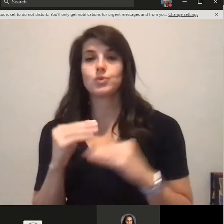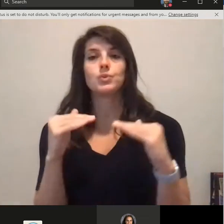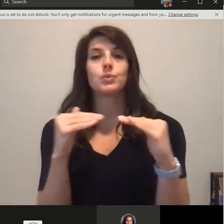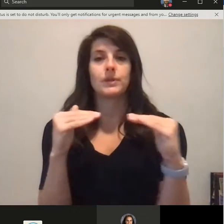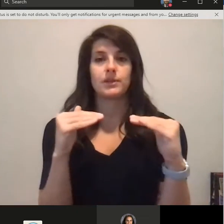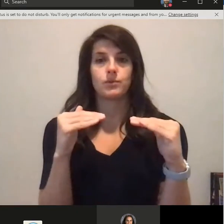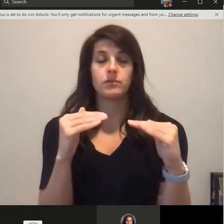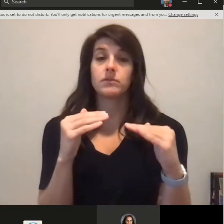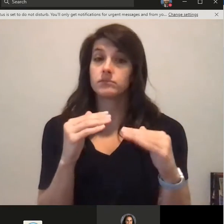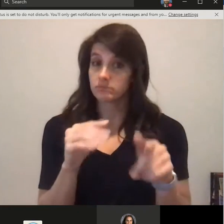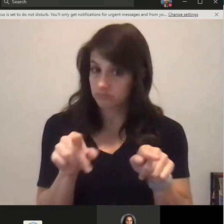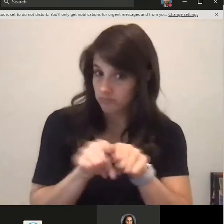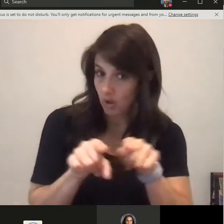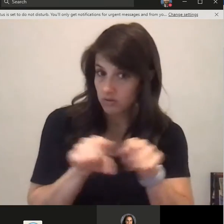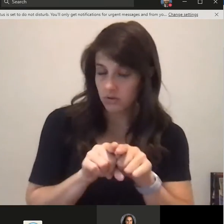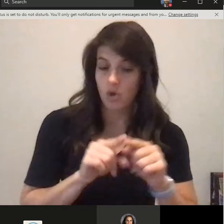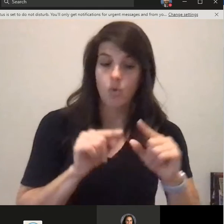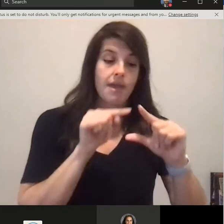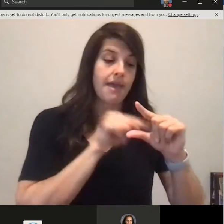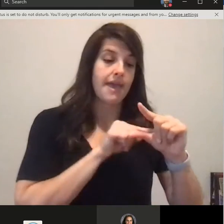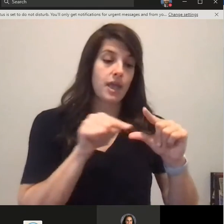Similarly, angle 3